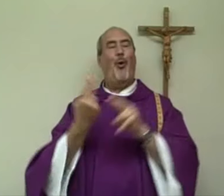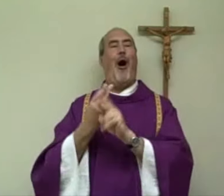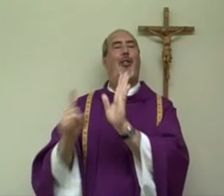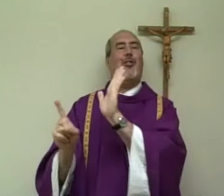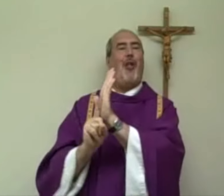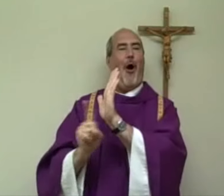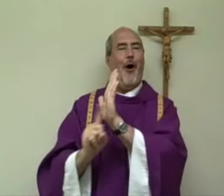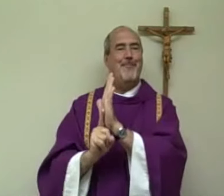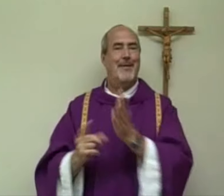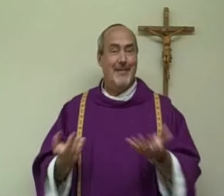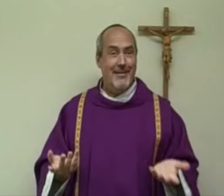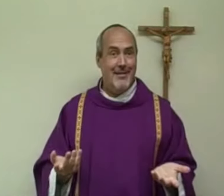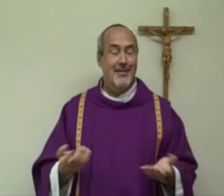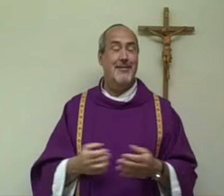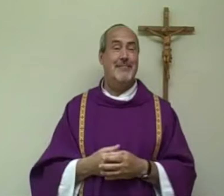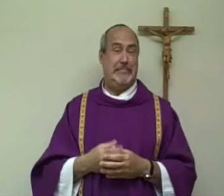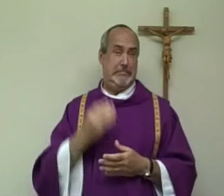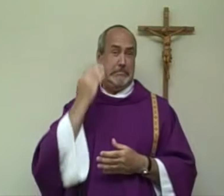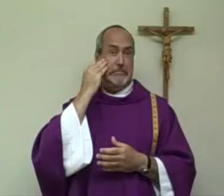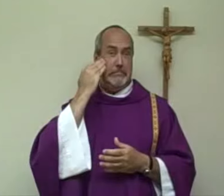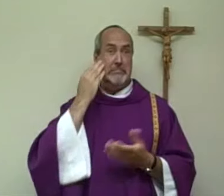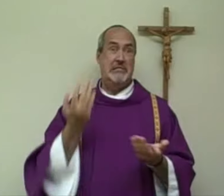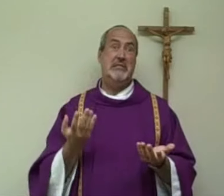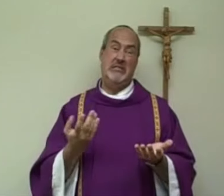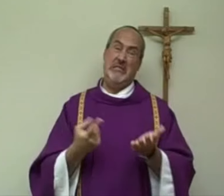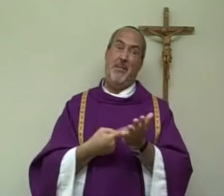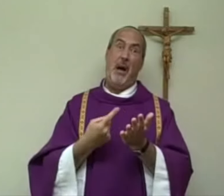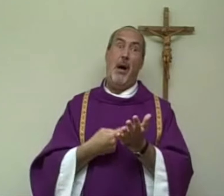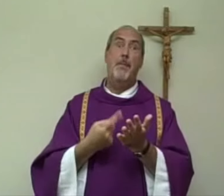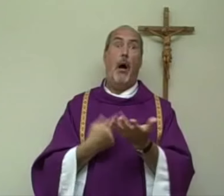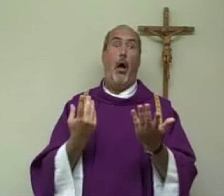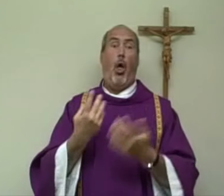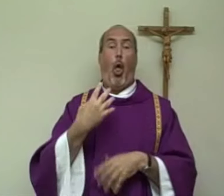Or when we need to wake up from our sleep, we can use an alarm clock.